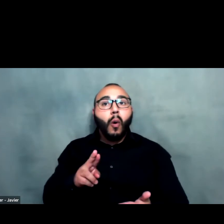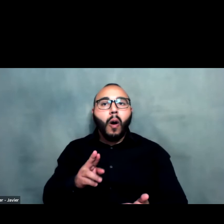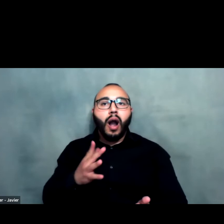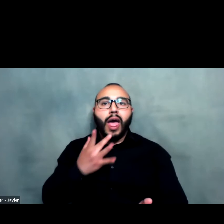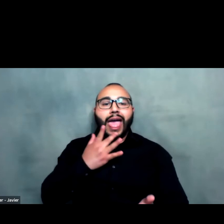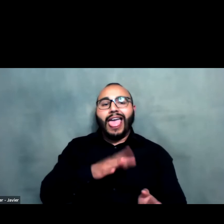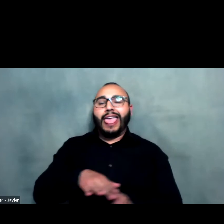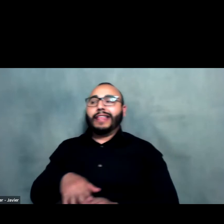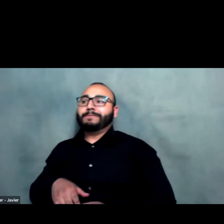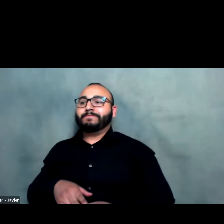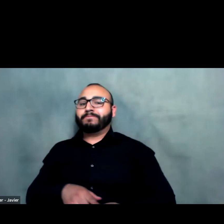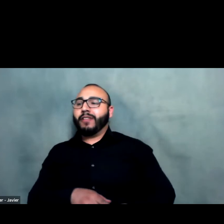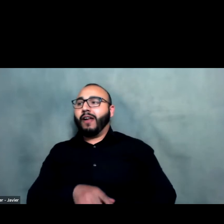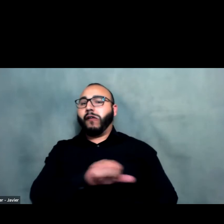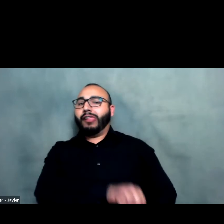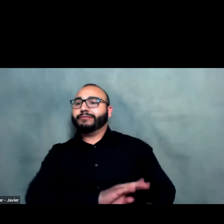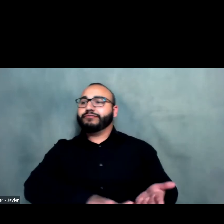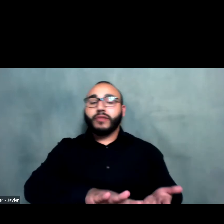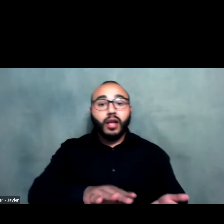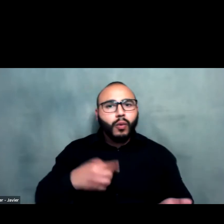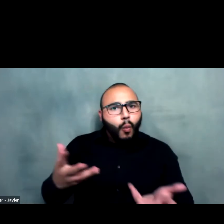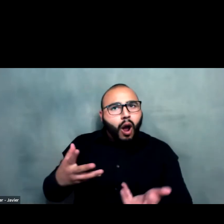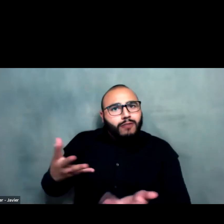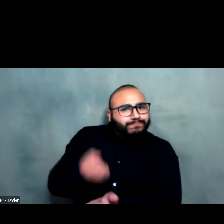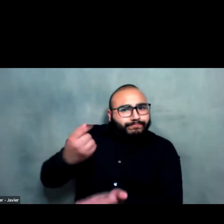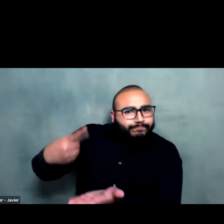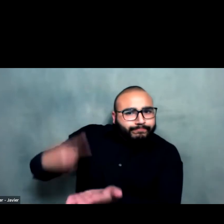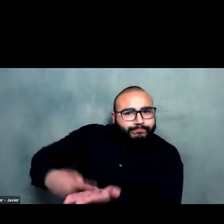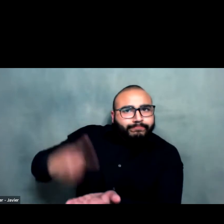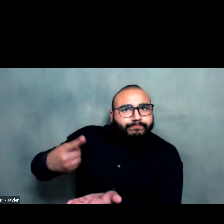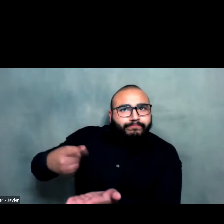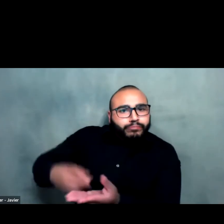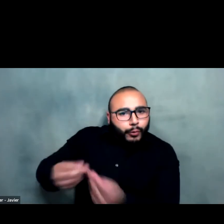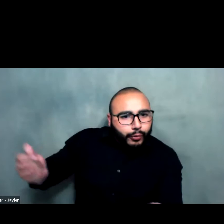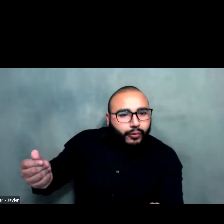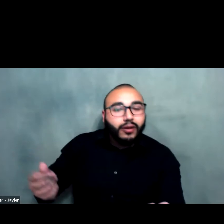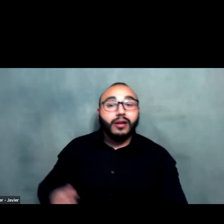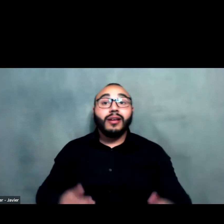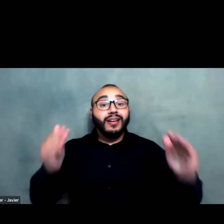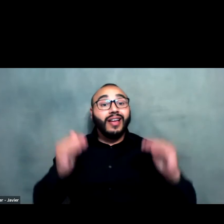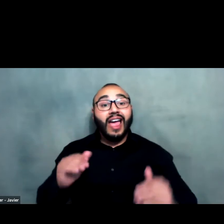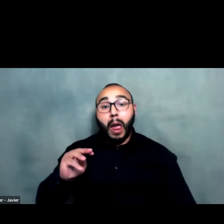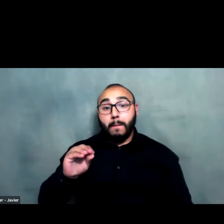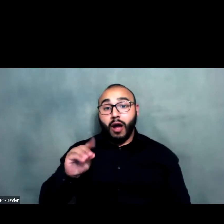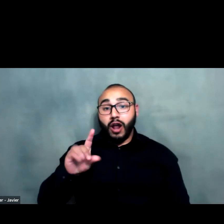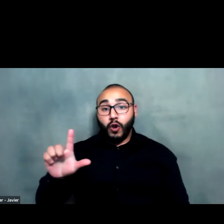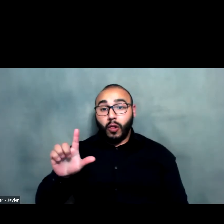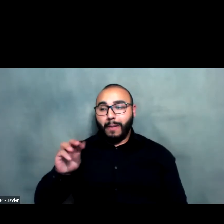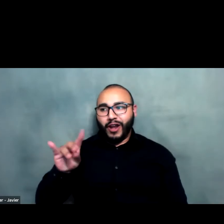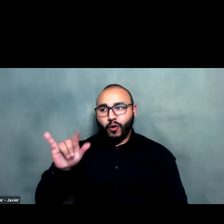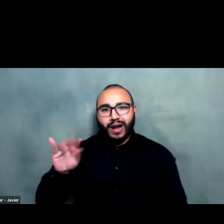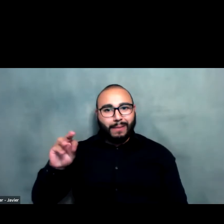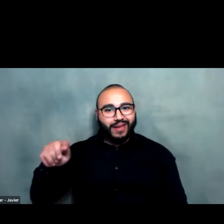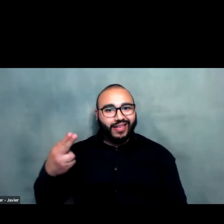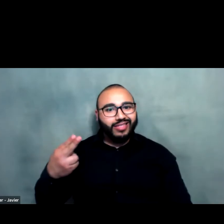who all do have biases. But lastly, the model minority myth is just also to blame. Asians are seen as